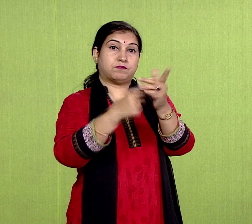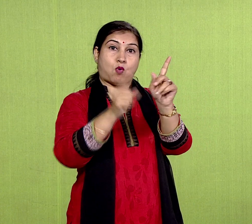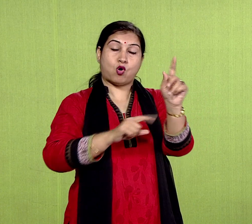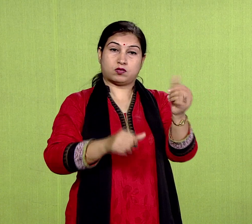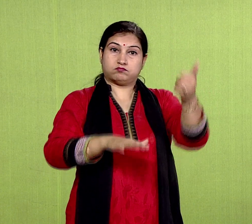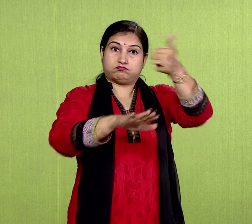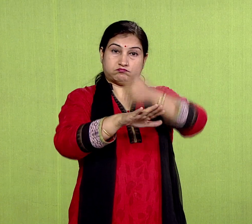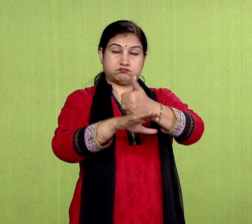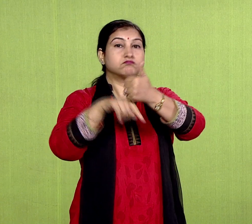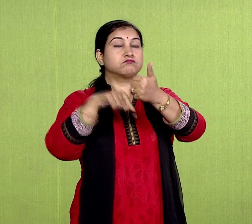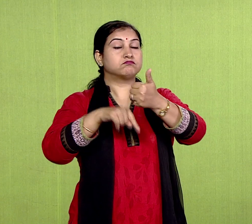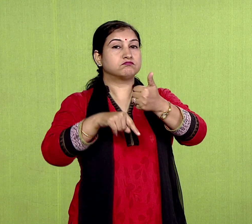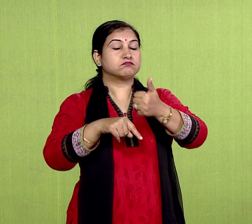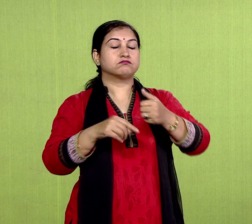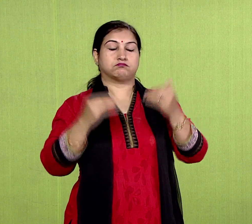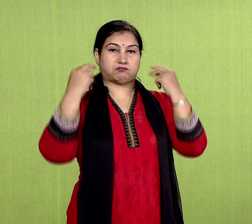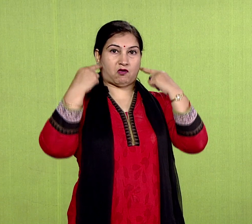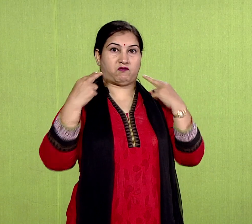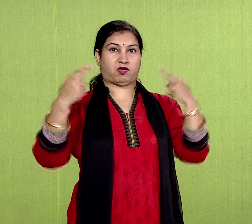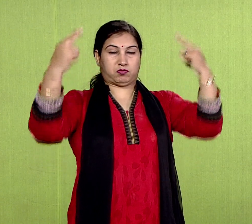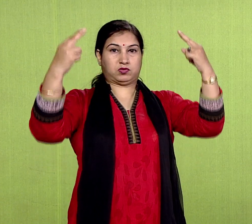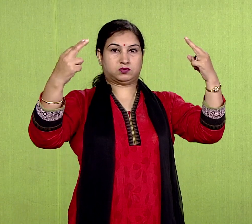who unified whole of India.